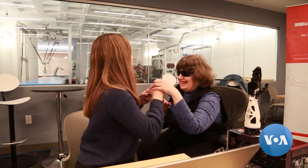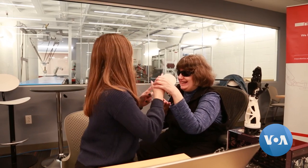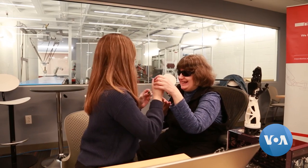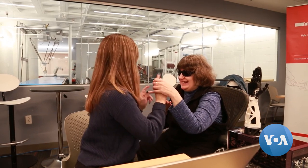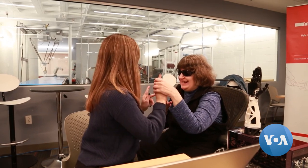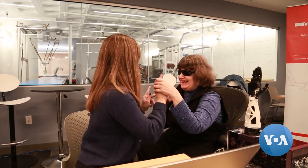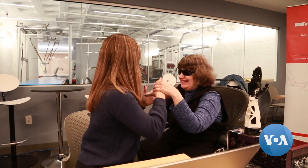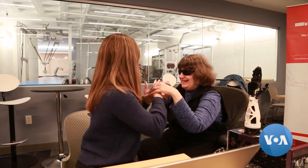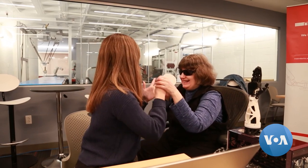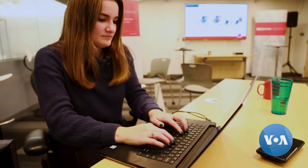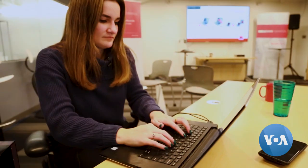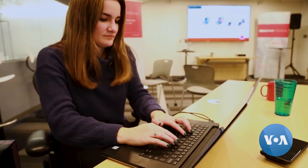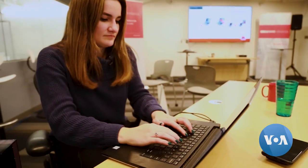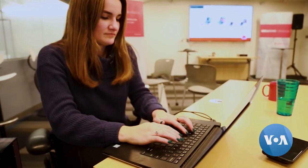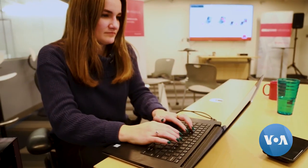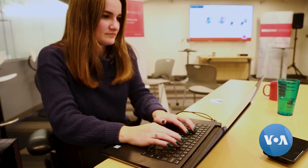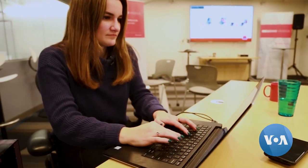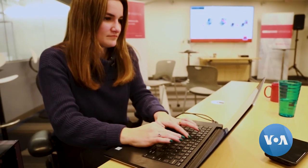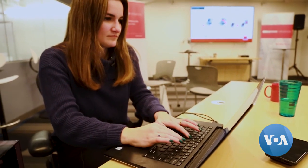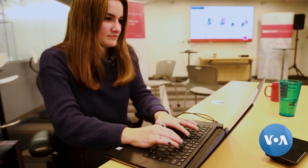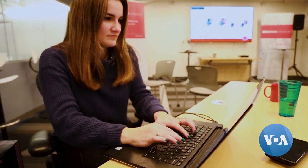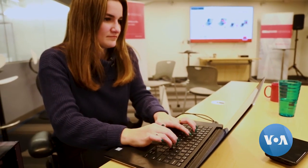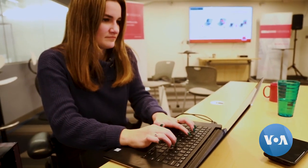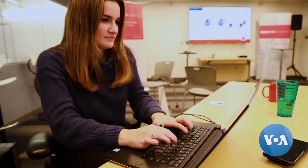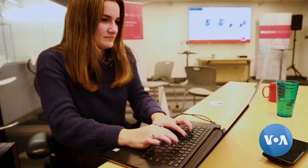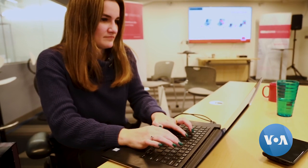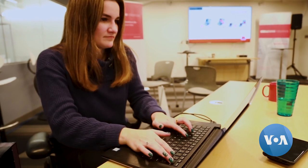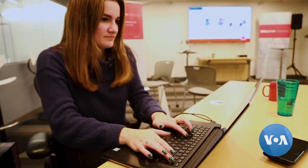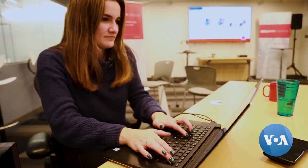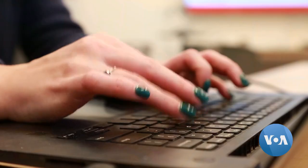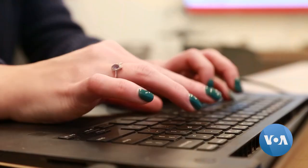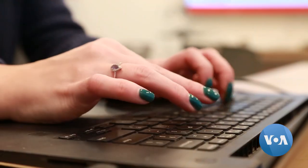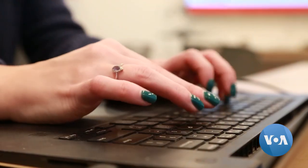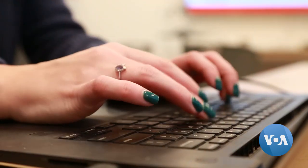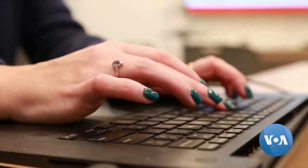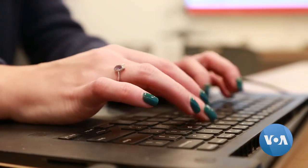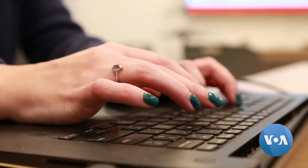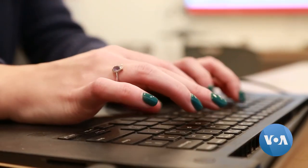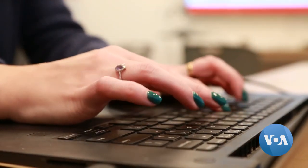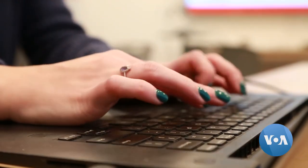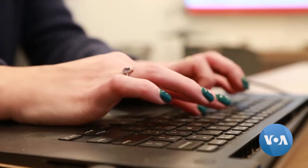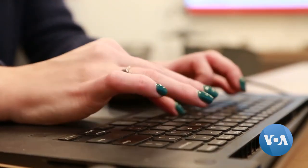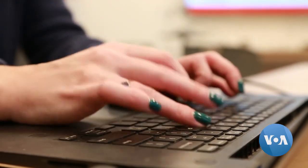palm directly. When the pandemic struck, Johnson wondered what it meant for those who rely on the touch-based method of communication.